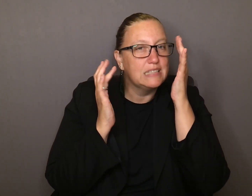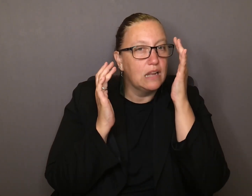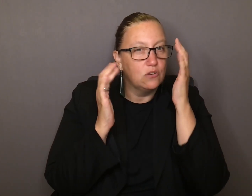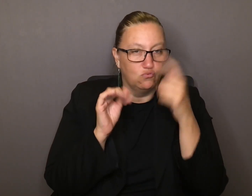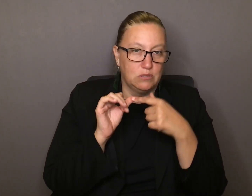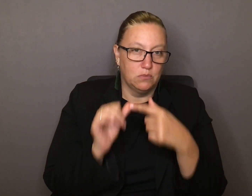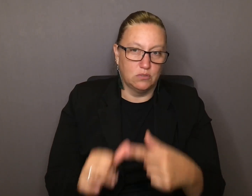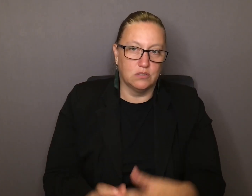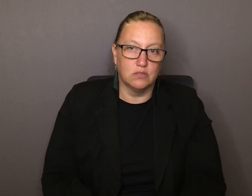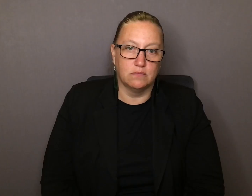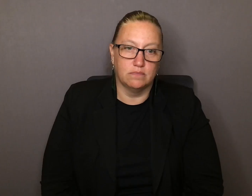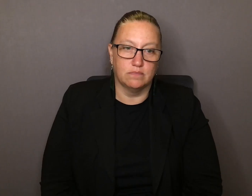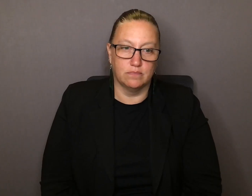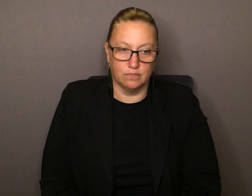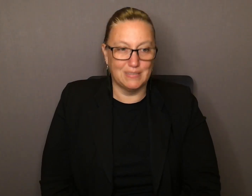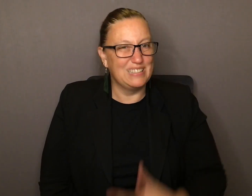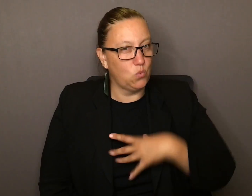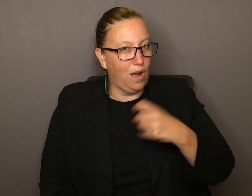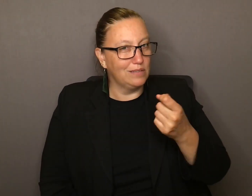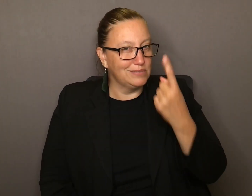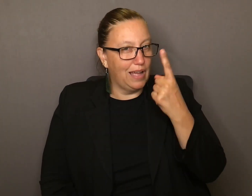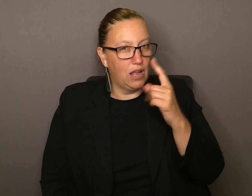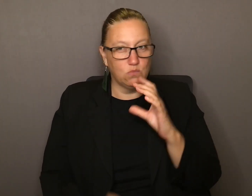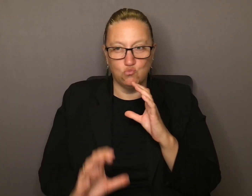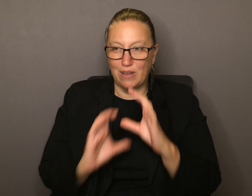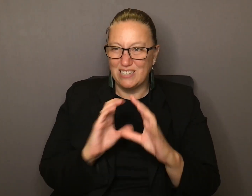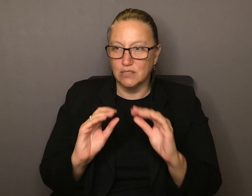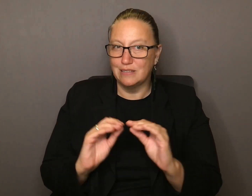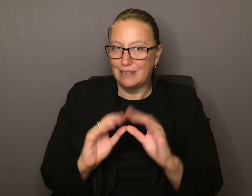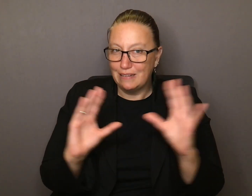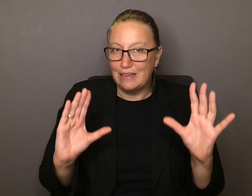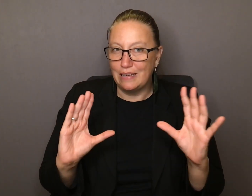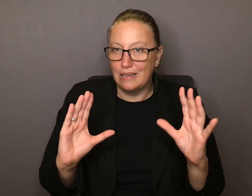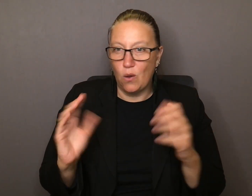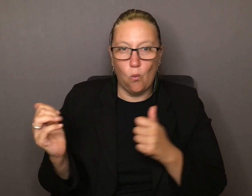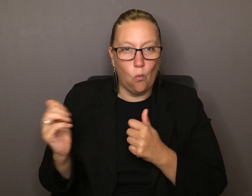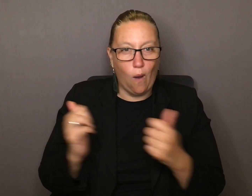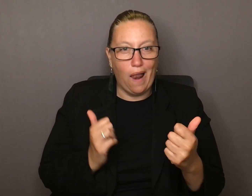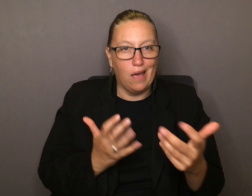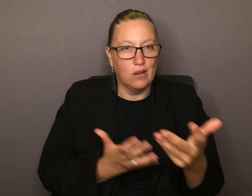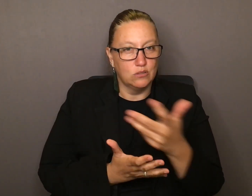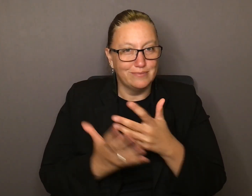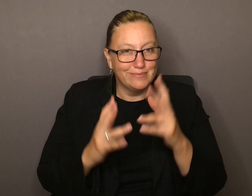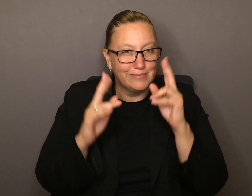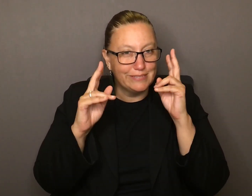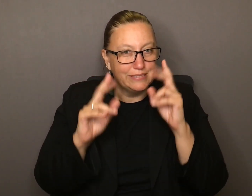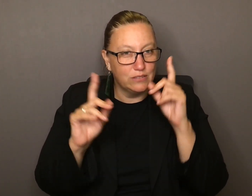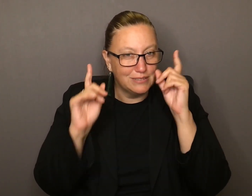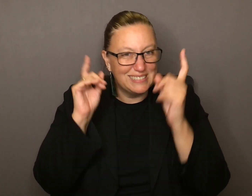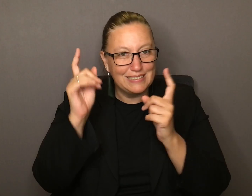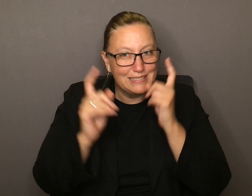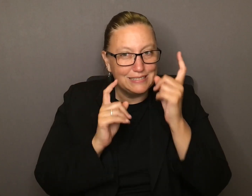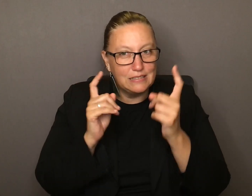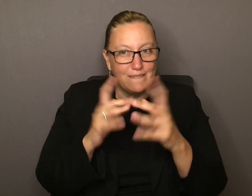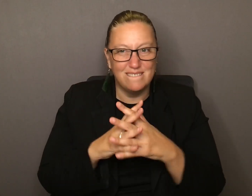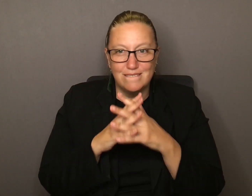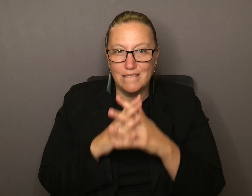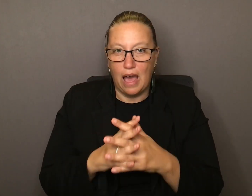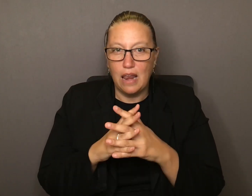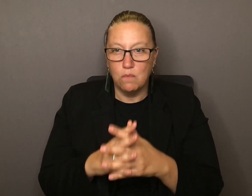that communication is clear and well considered are valuable messages, because sometimes the other